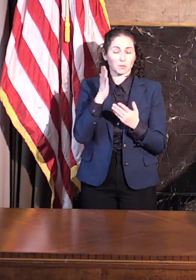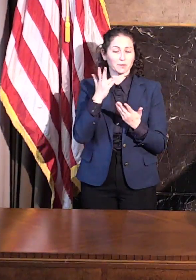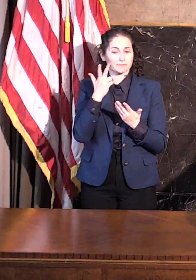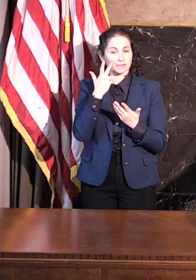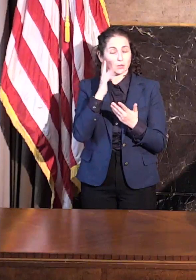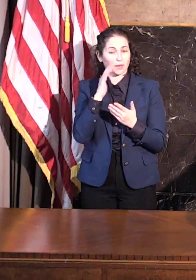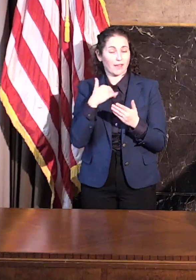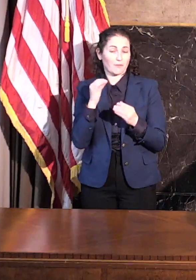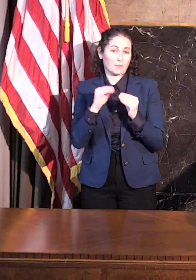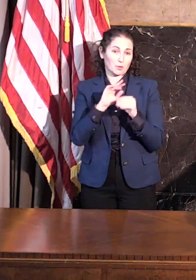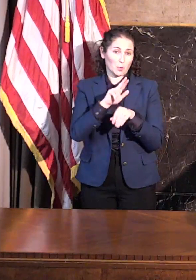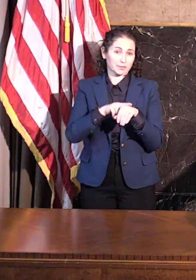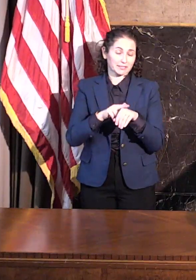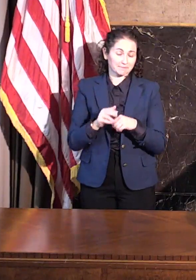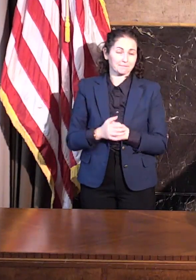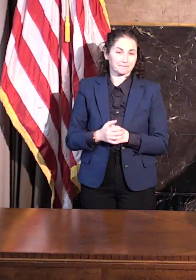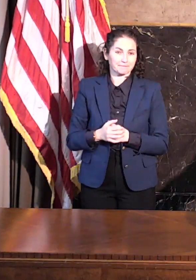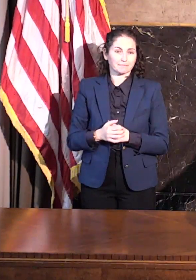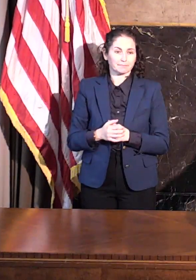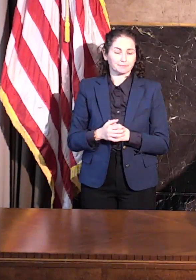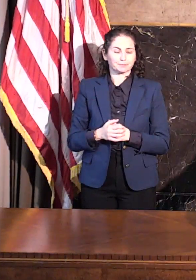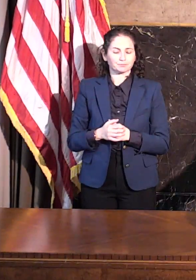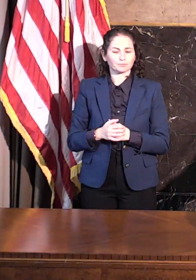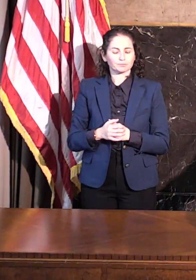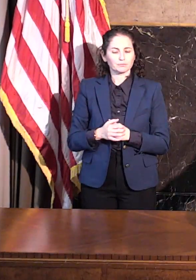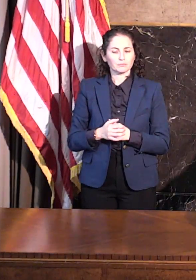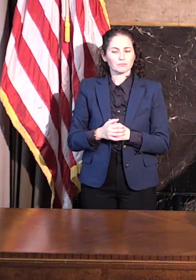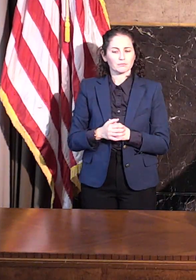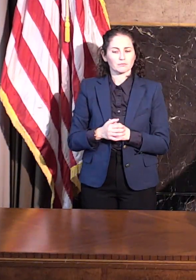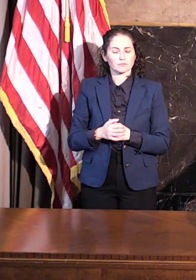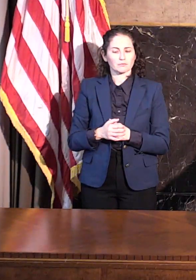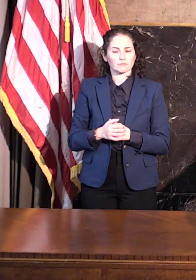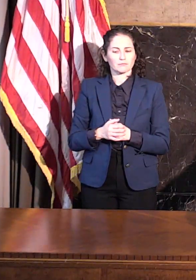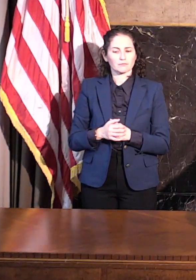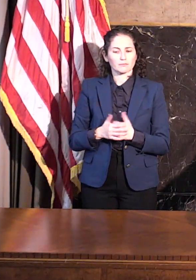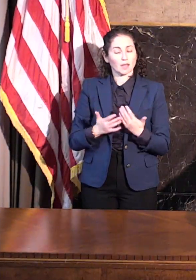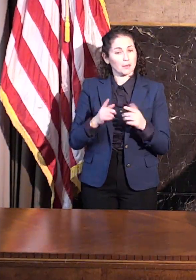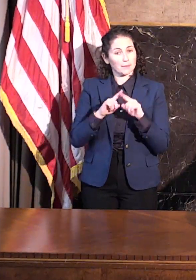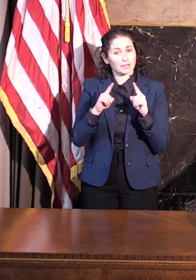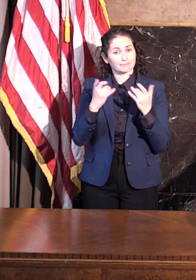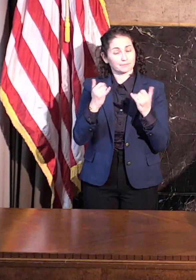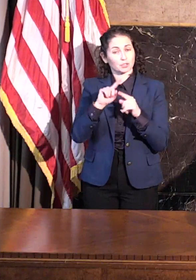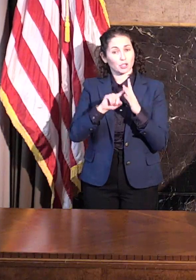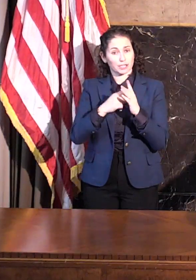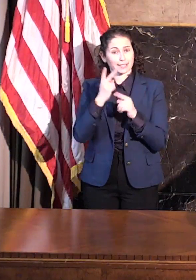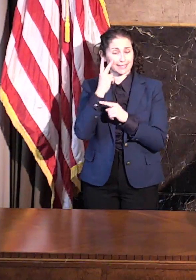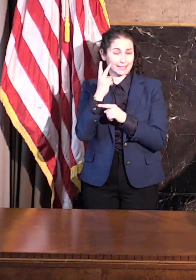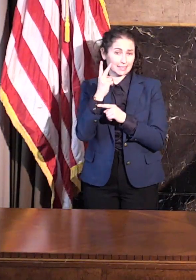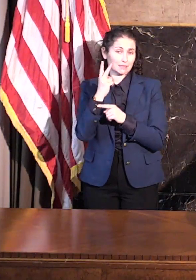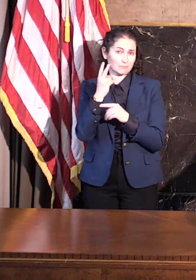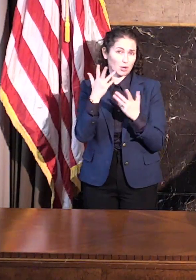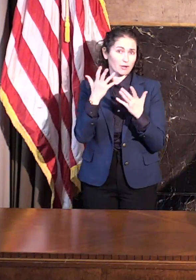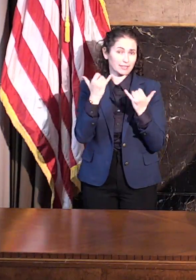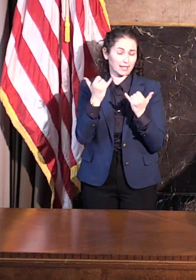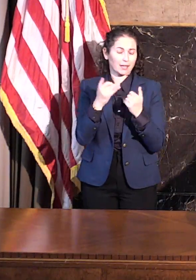when they start having these home football games. I would love to see that as well. I hope we can get